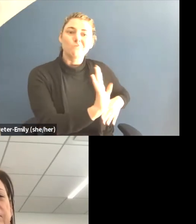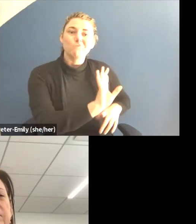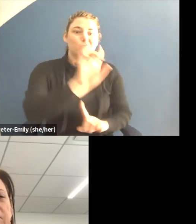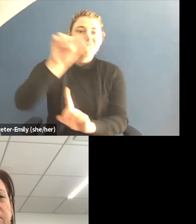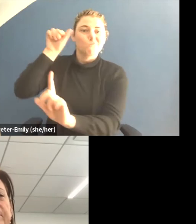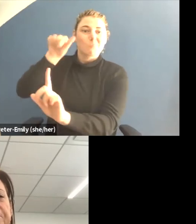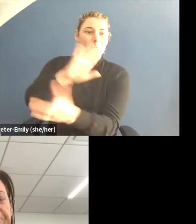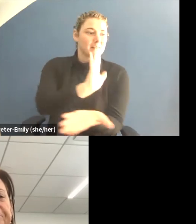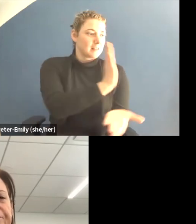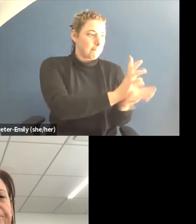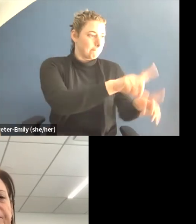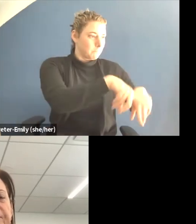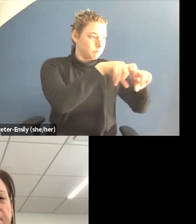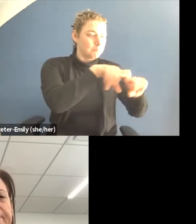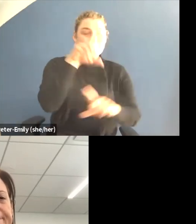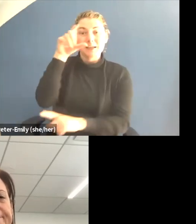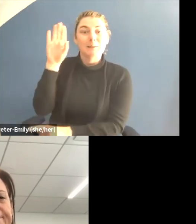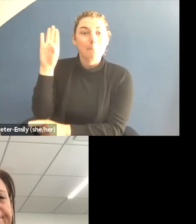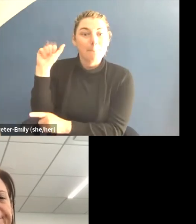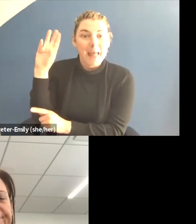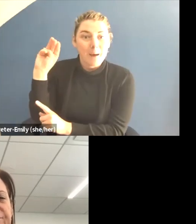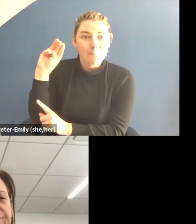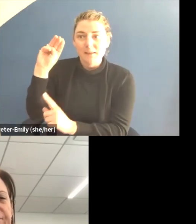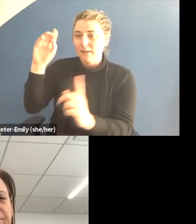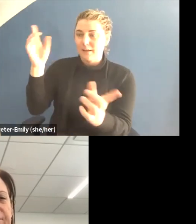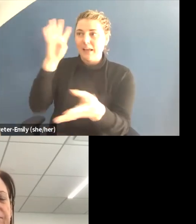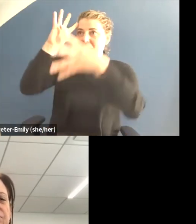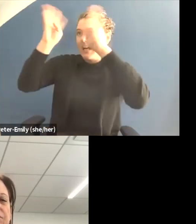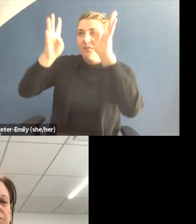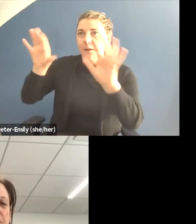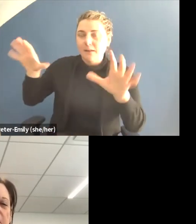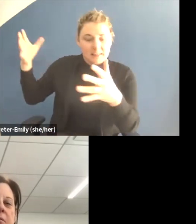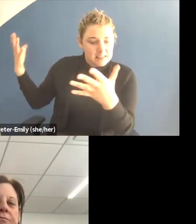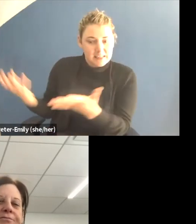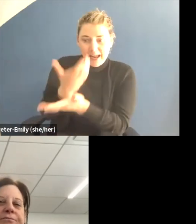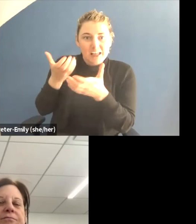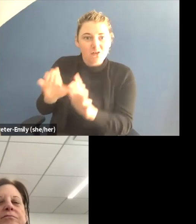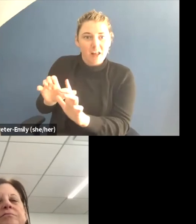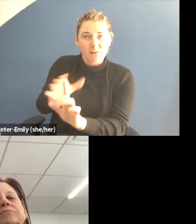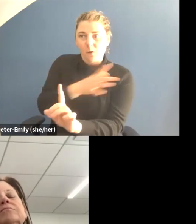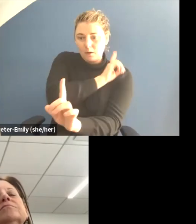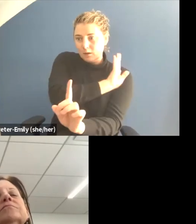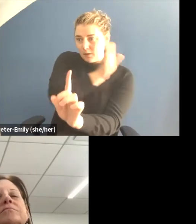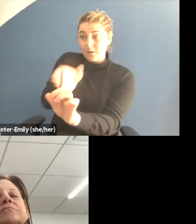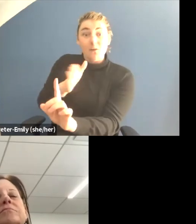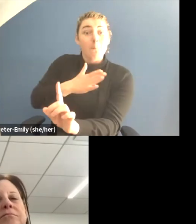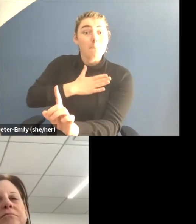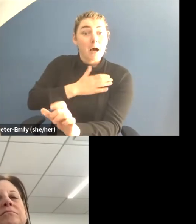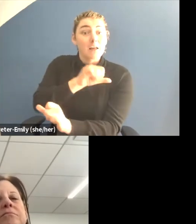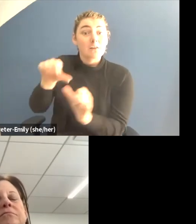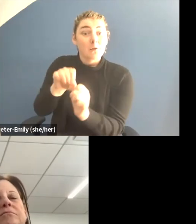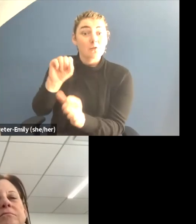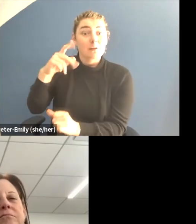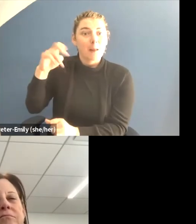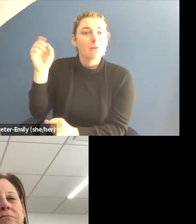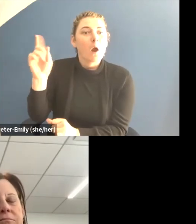no one else is taking a chance on. That is my, you know, my social space representation, that